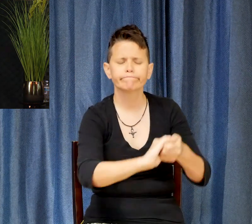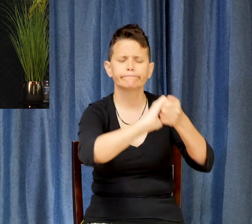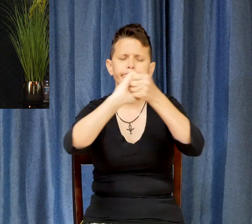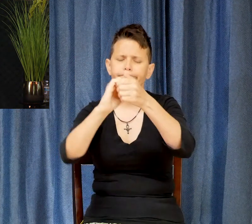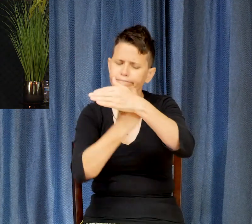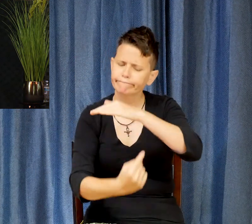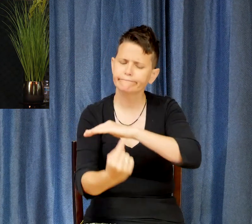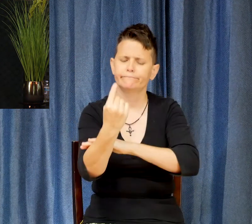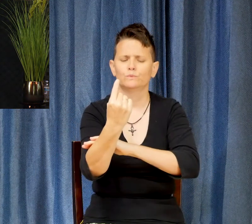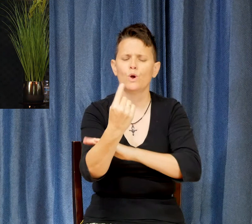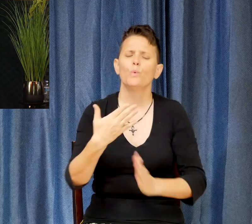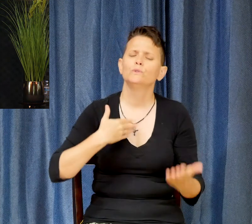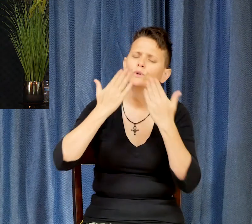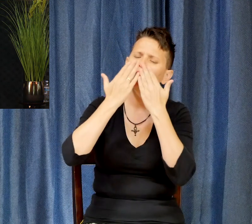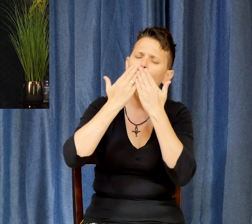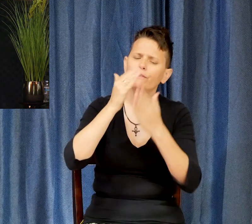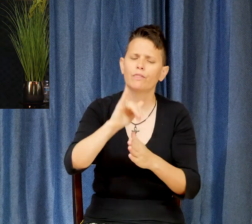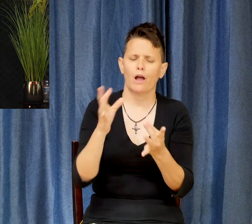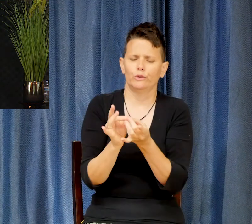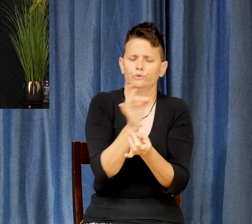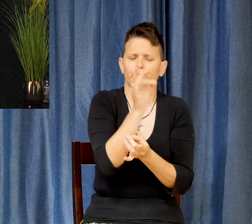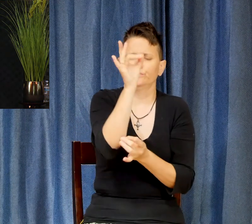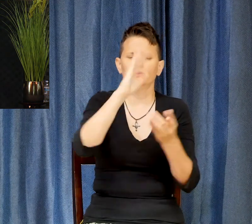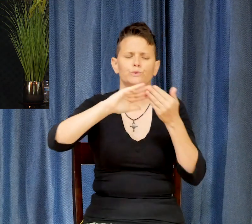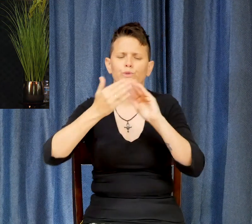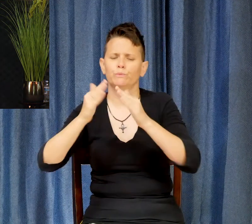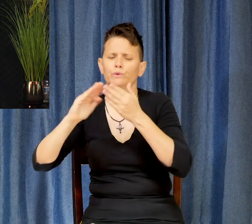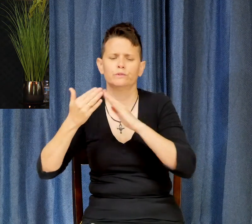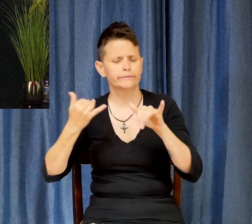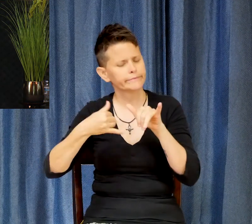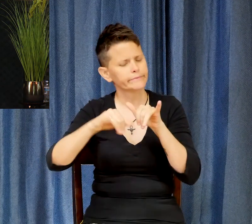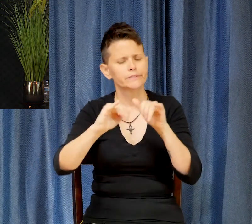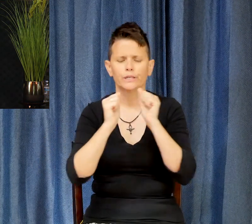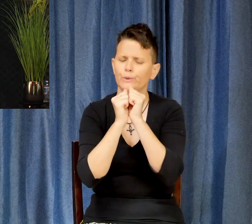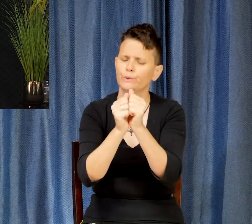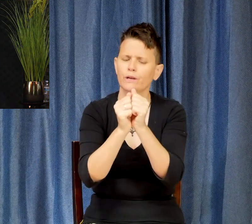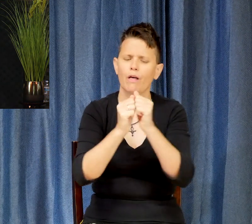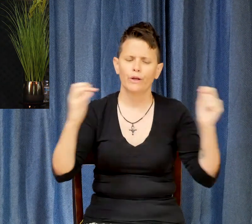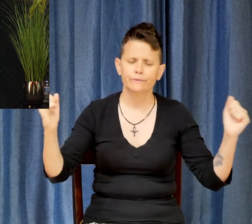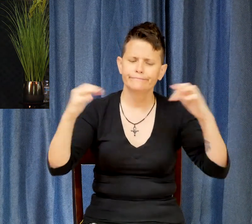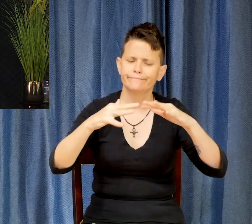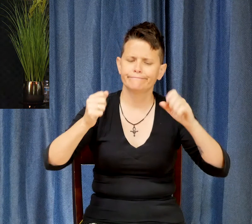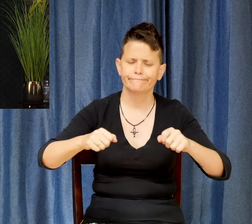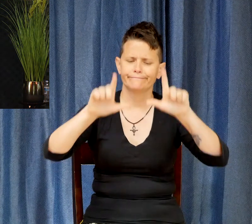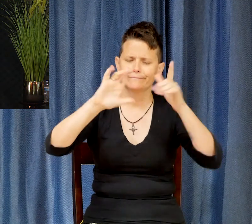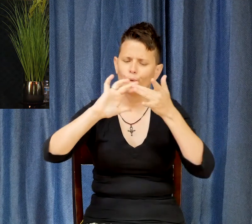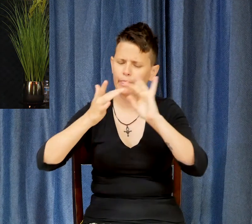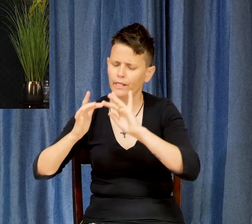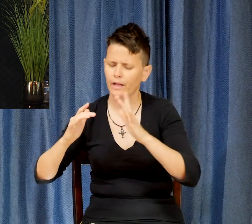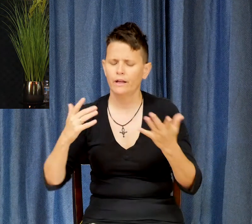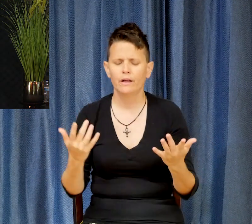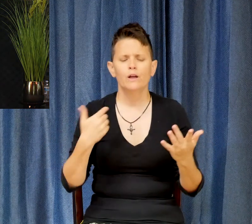grateful to be here in our spiritual community as Unity Church of the Hills and as human beings shining our lights